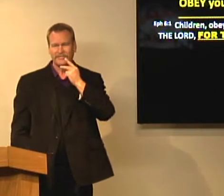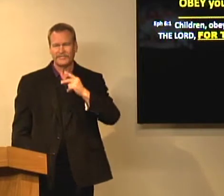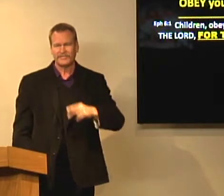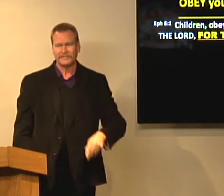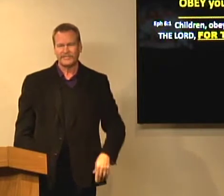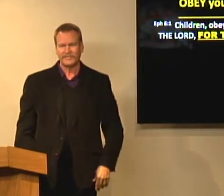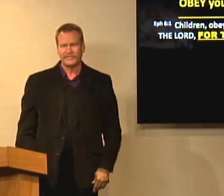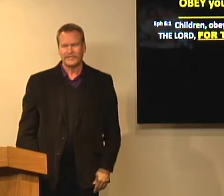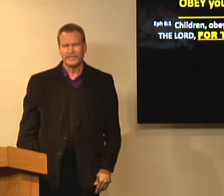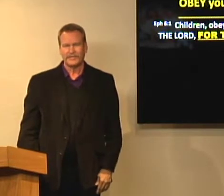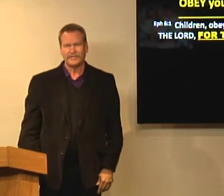your parents